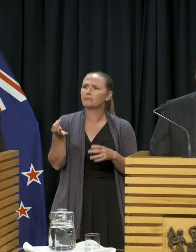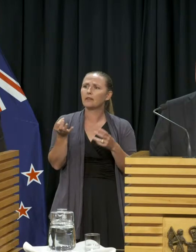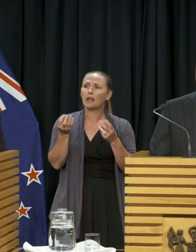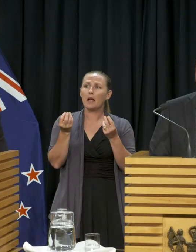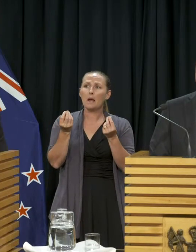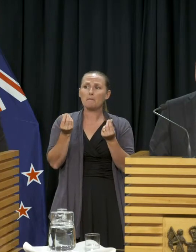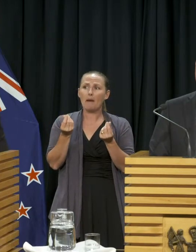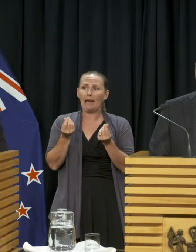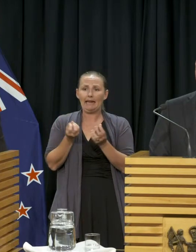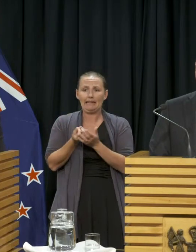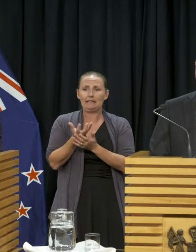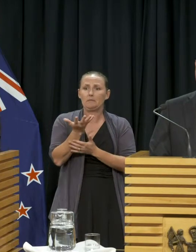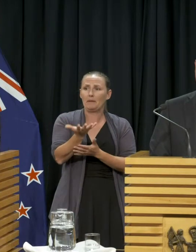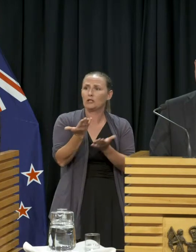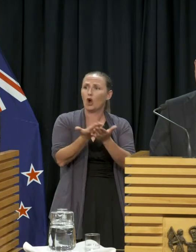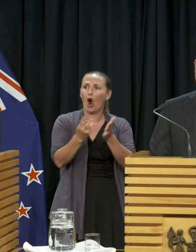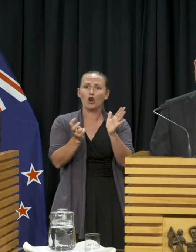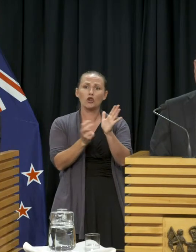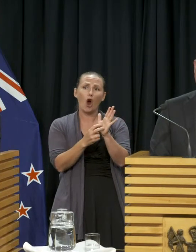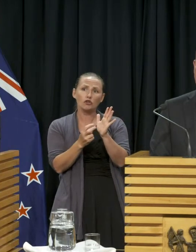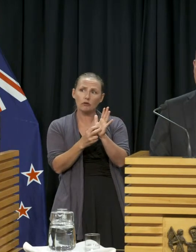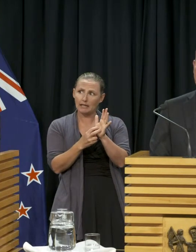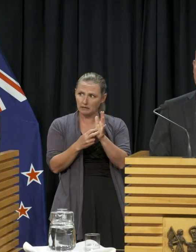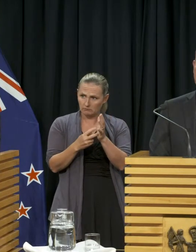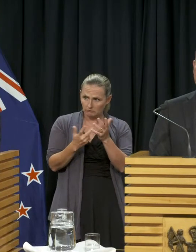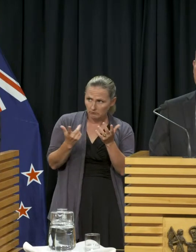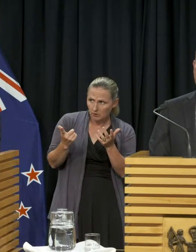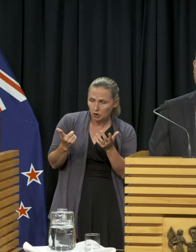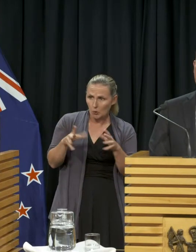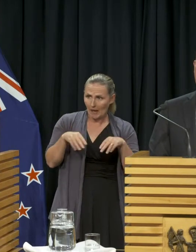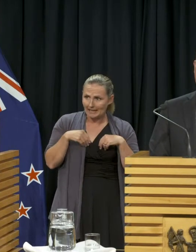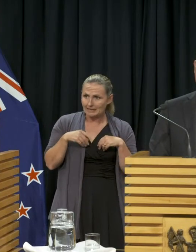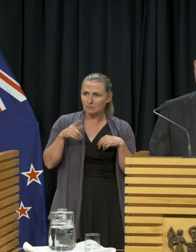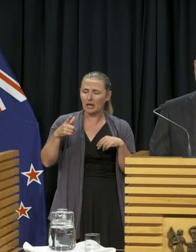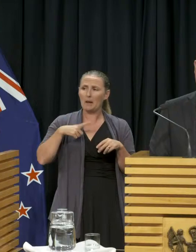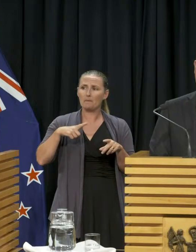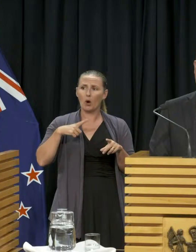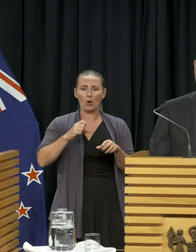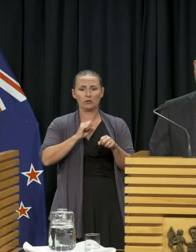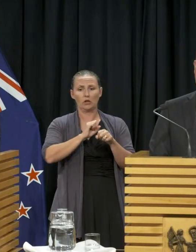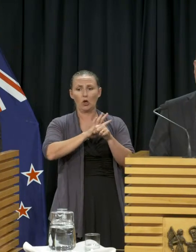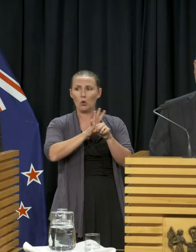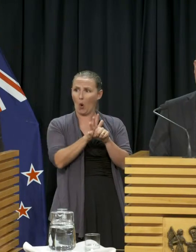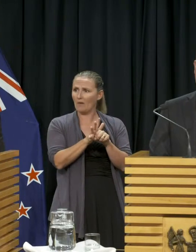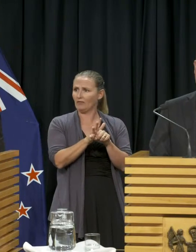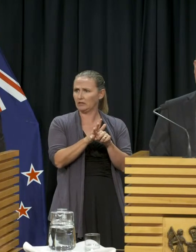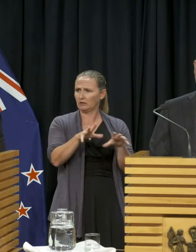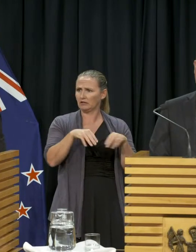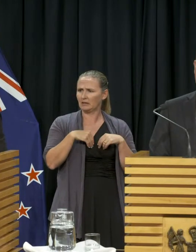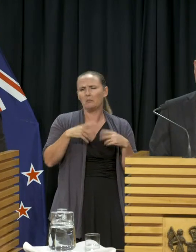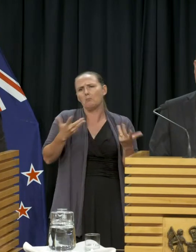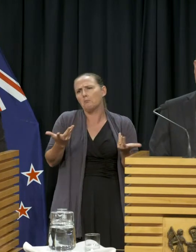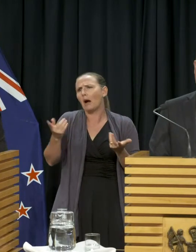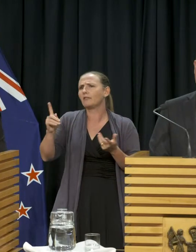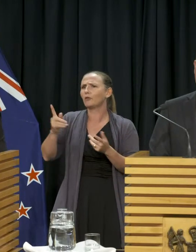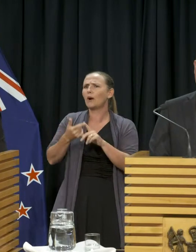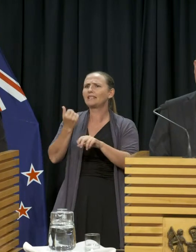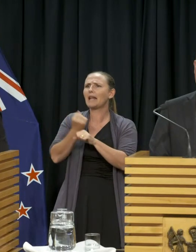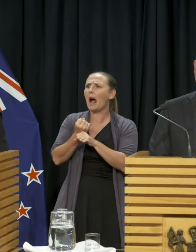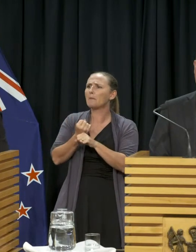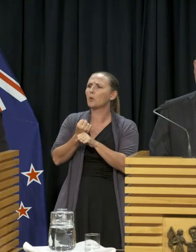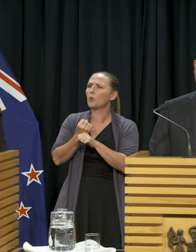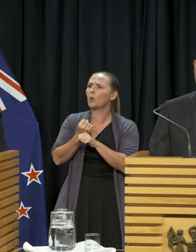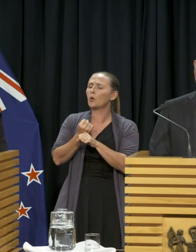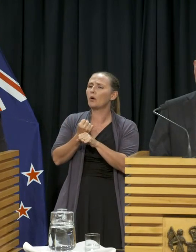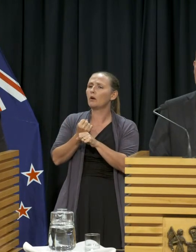contractors? Obviously in health you would accept that given the COVID situation, but the likes of the Ministry of Transport, for example.